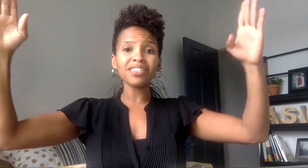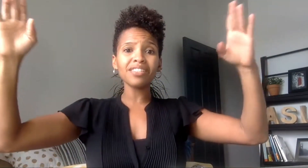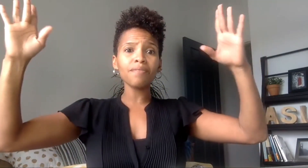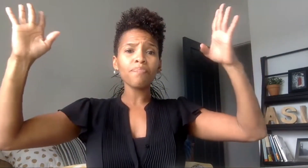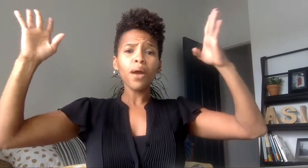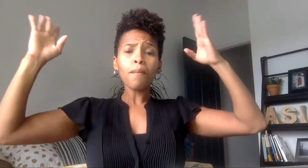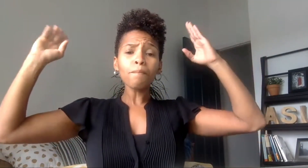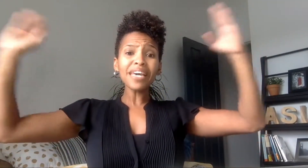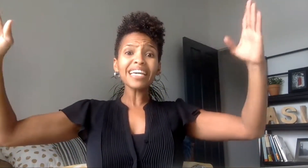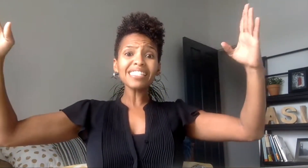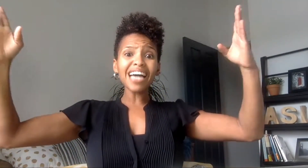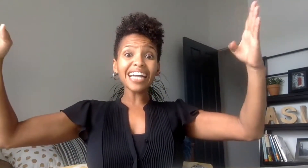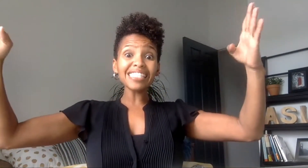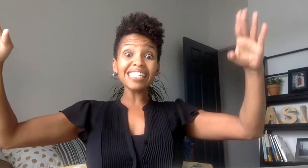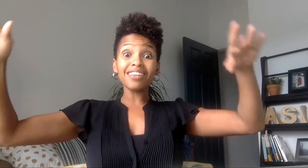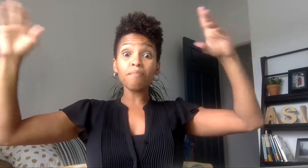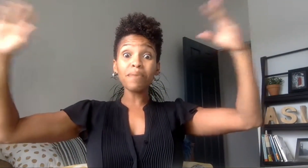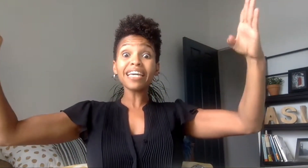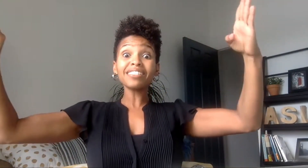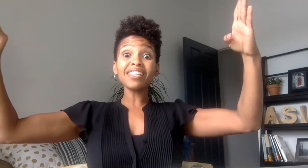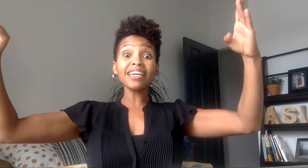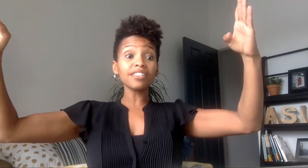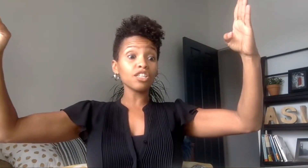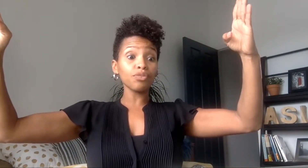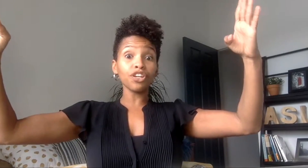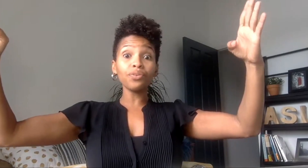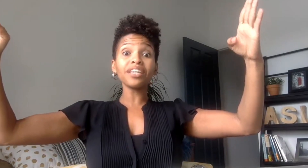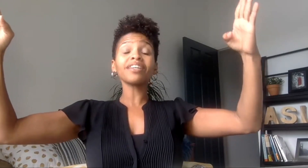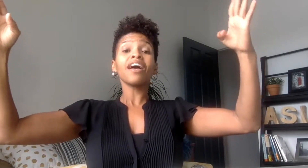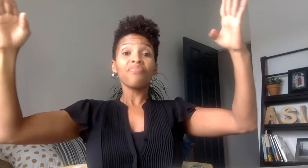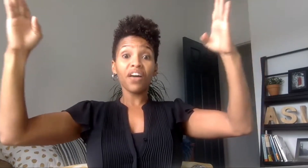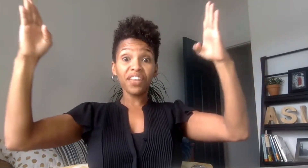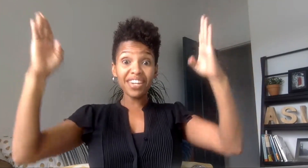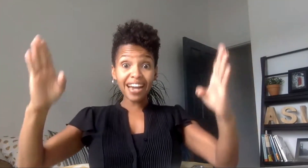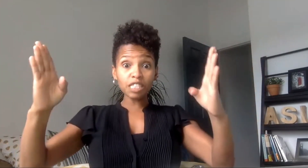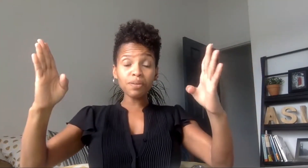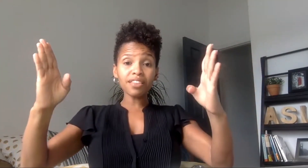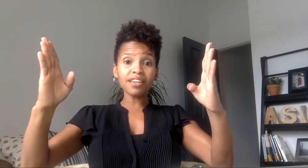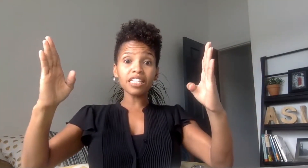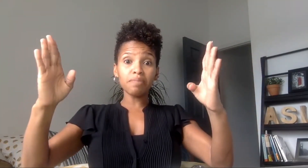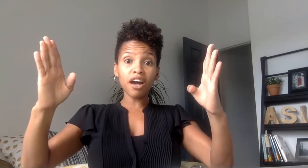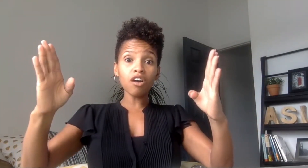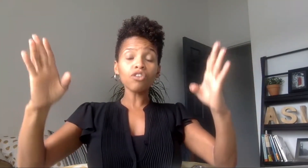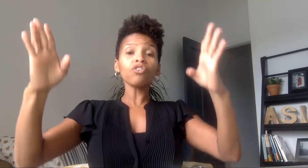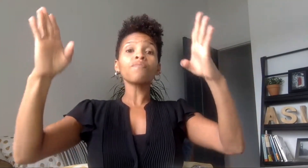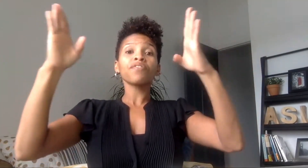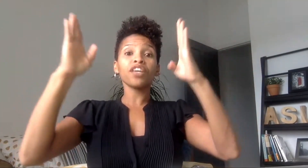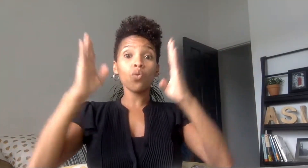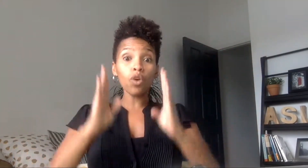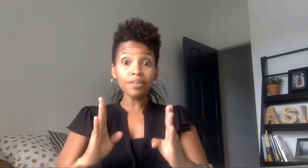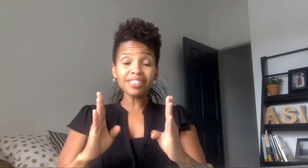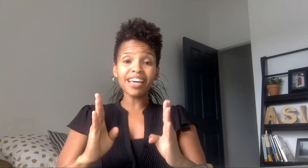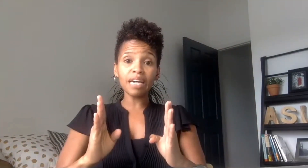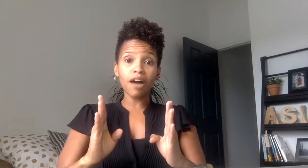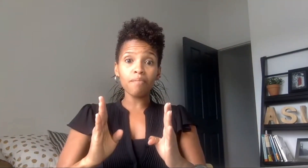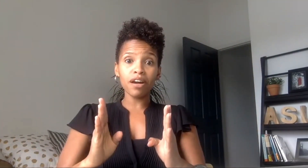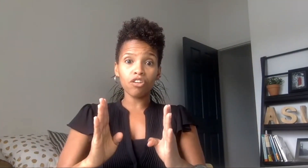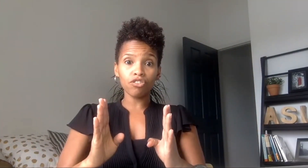the biggest idea? The biggest thing is the reunion. Then the next big thing is my uncle. Then what are we saying about my uncle?